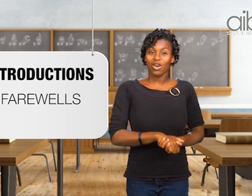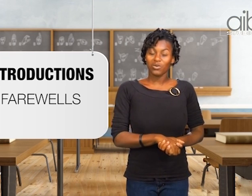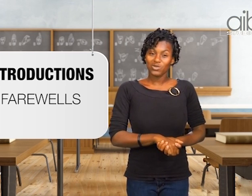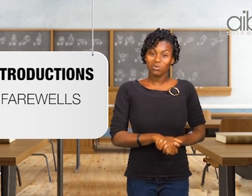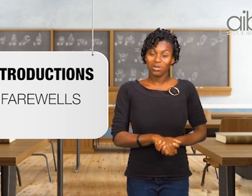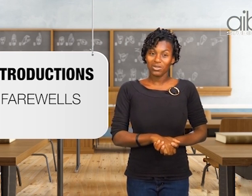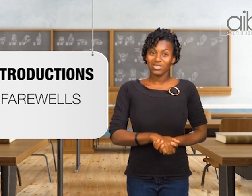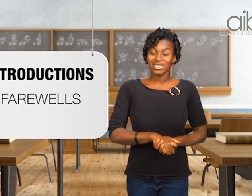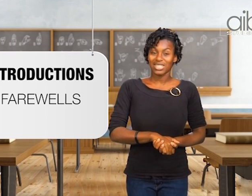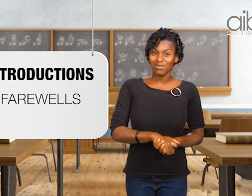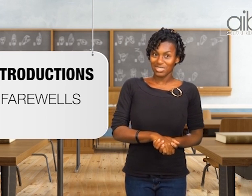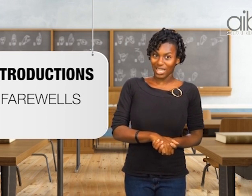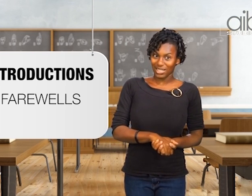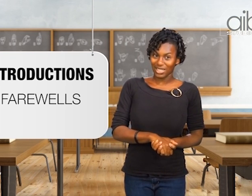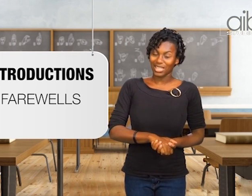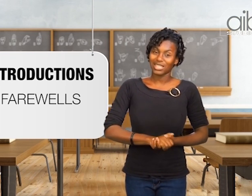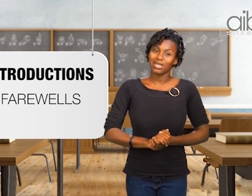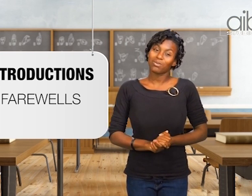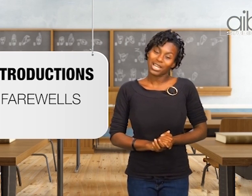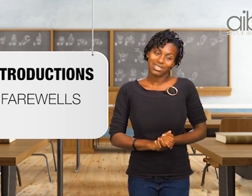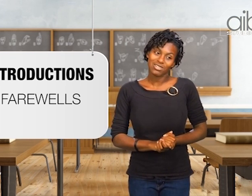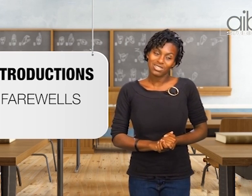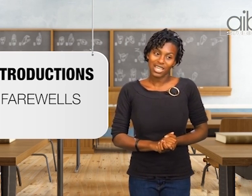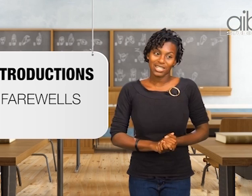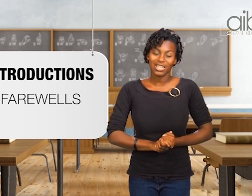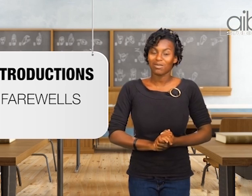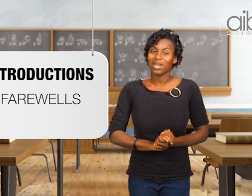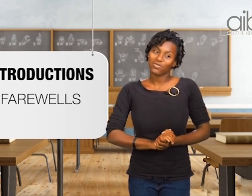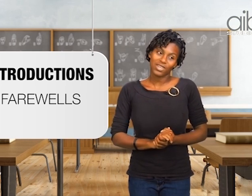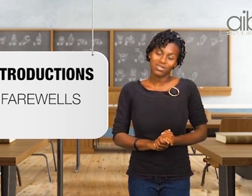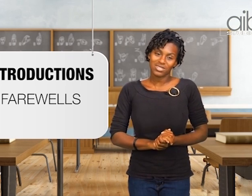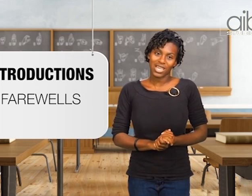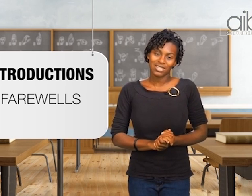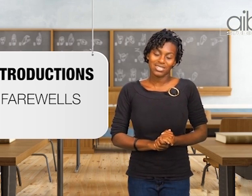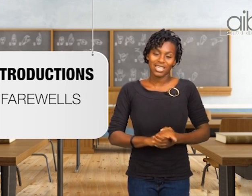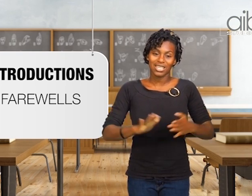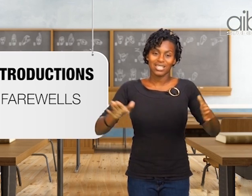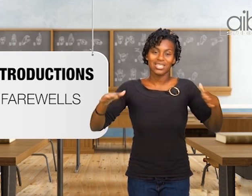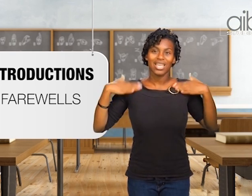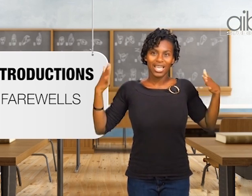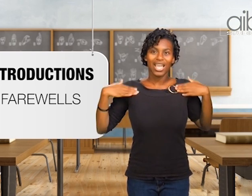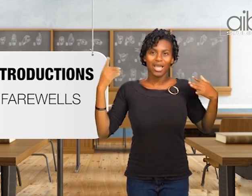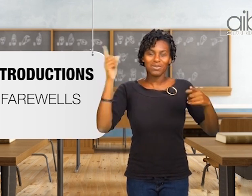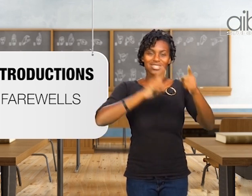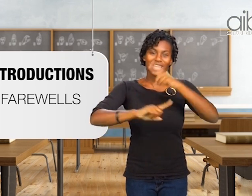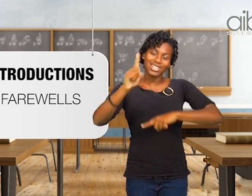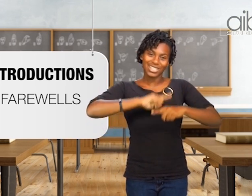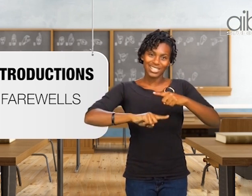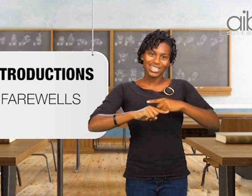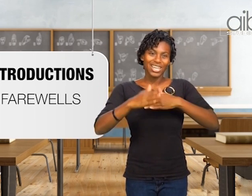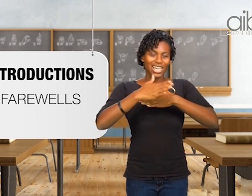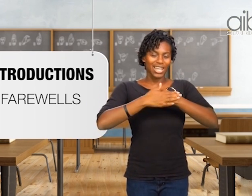always remember to keep signing and keep practicing your signing, and my favorite sign to say is happy signing. And I'll